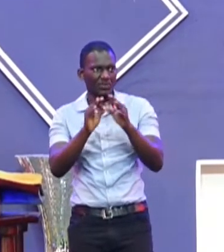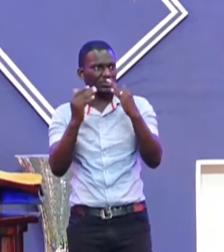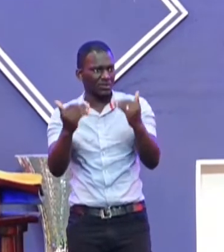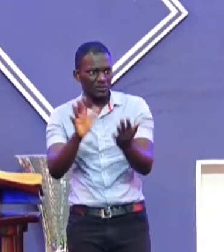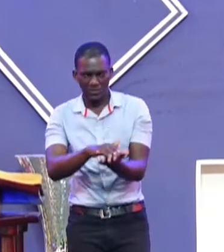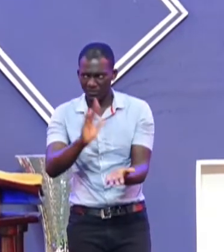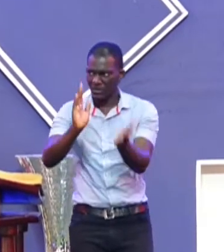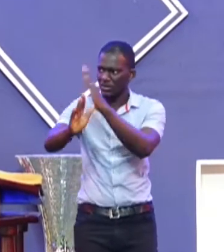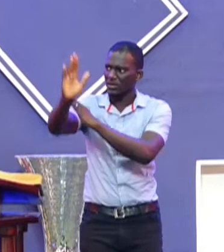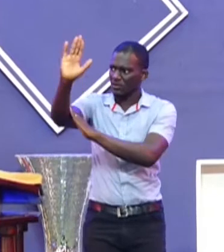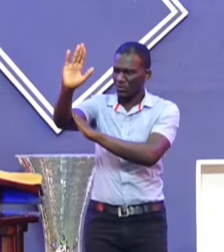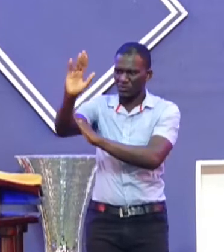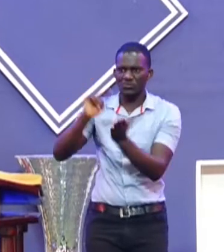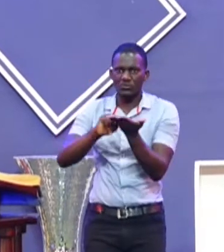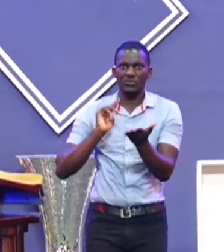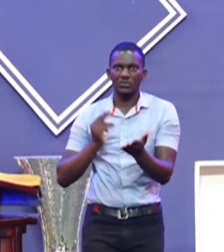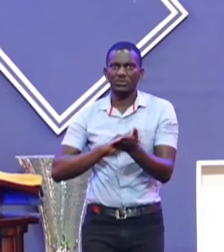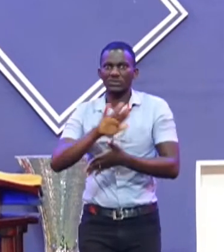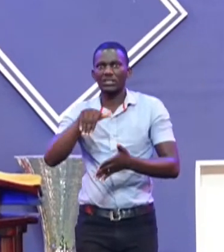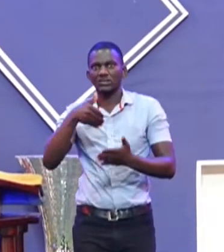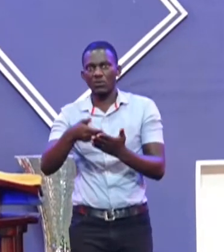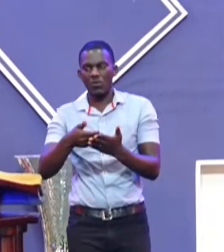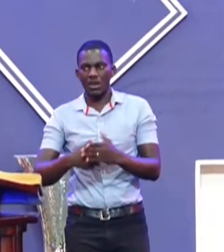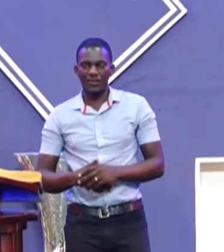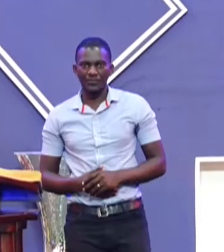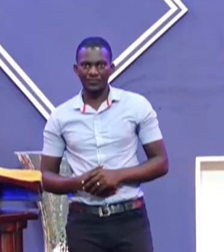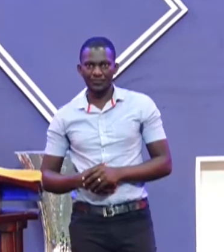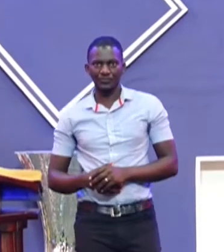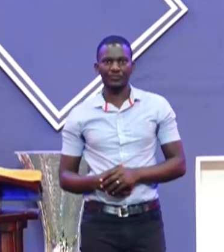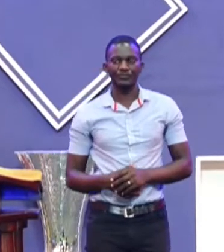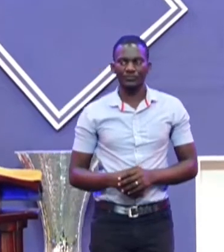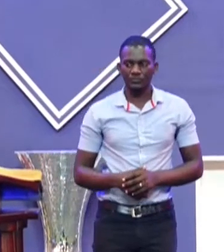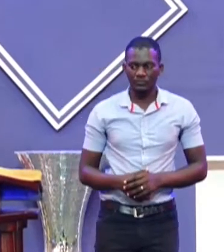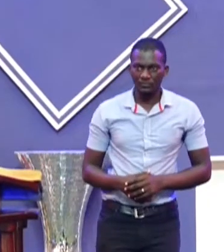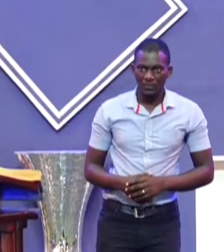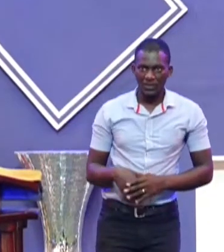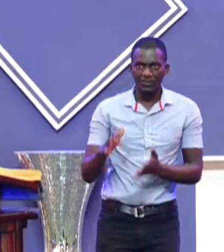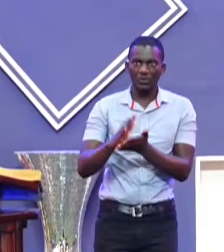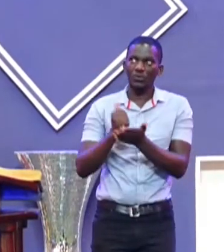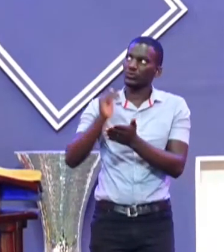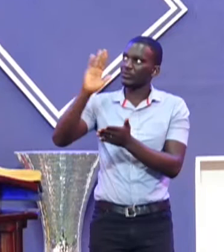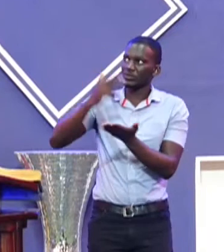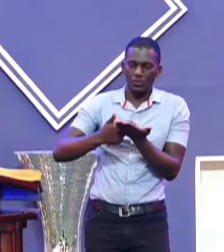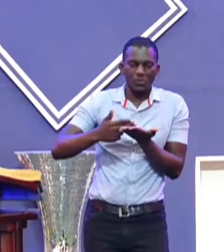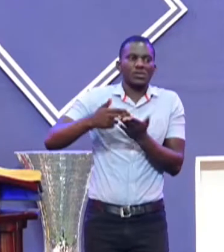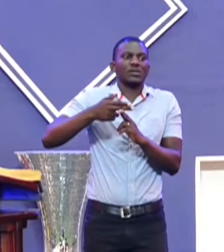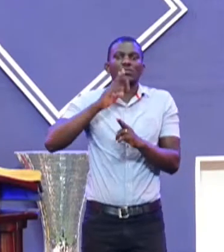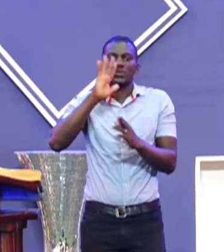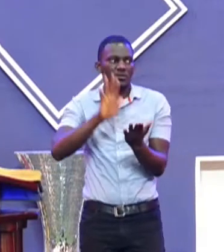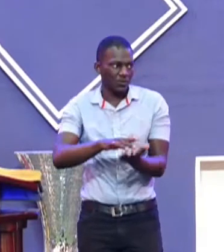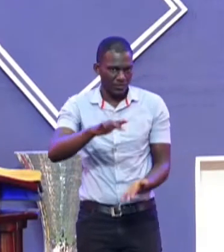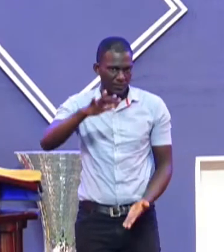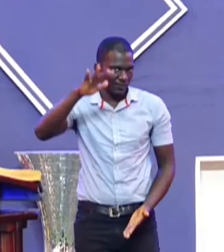watukiriza mukama tukolesiza fena wam. We believe that the Lord is going to use us. Kuleri nyaye tukuvu gulumizibwa. For his holy name to